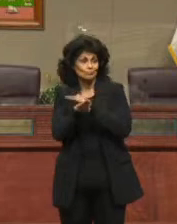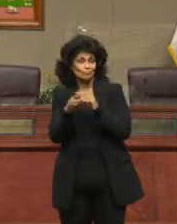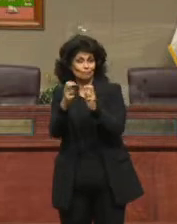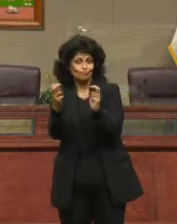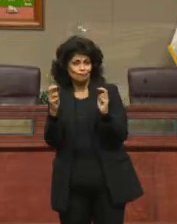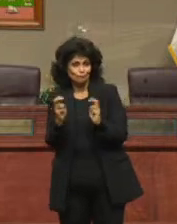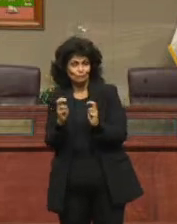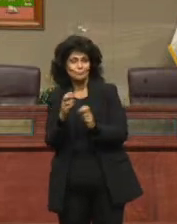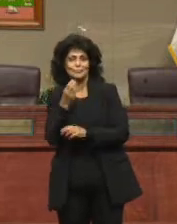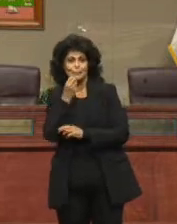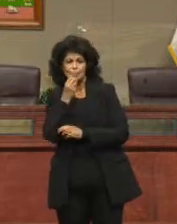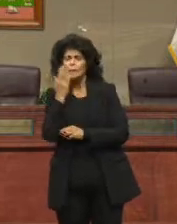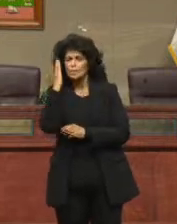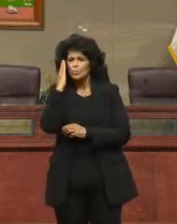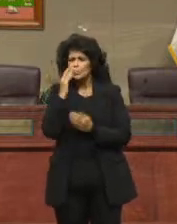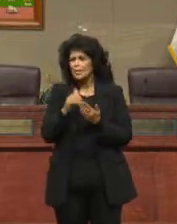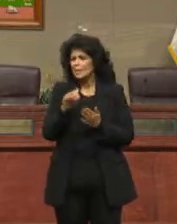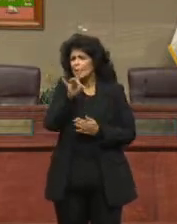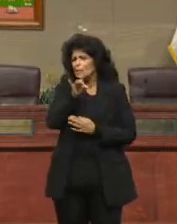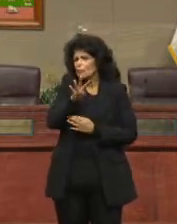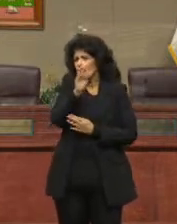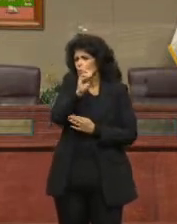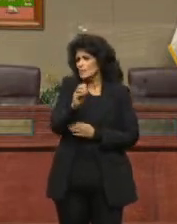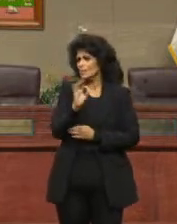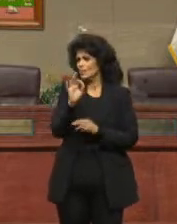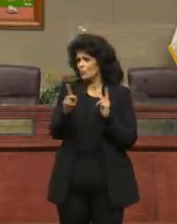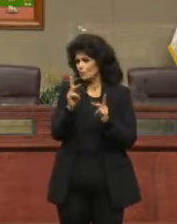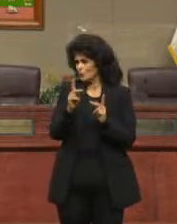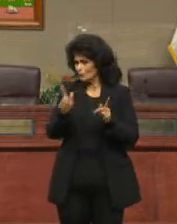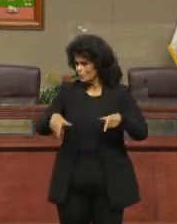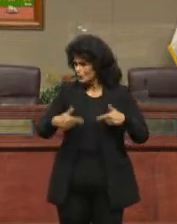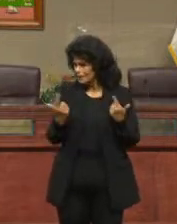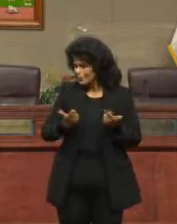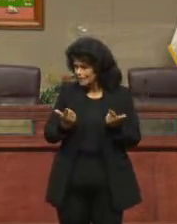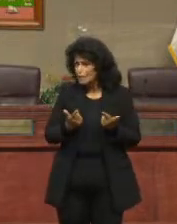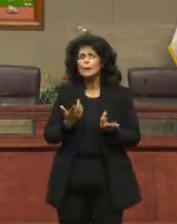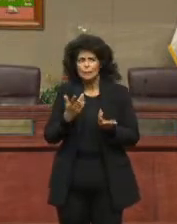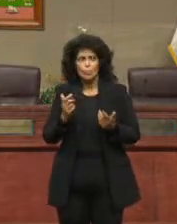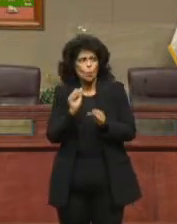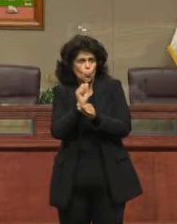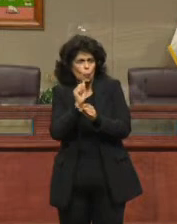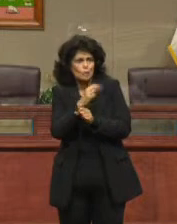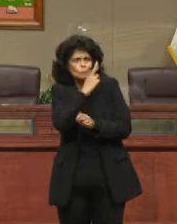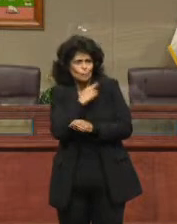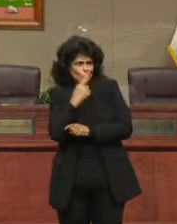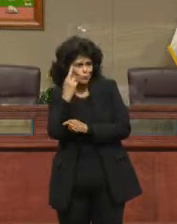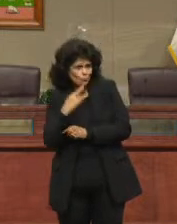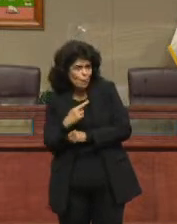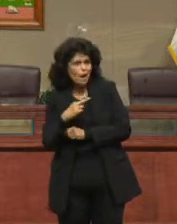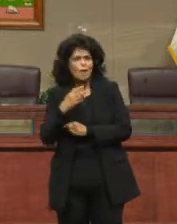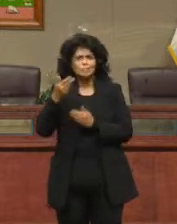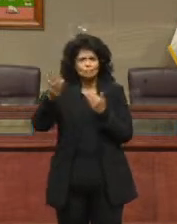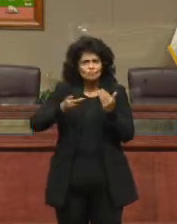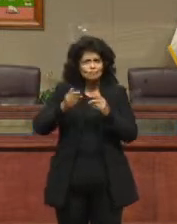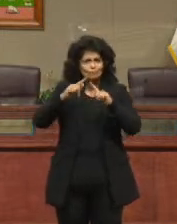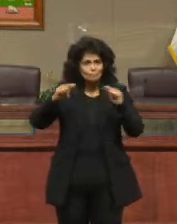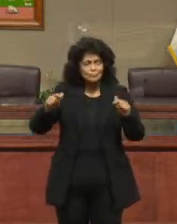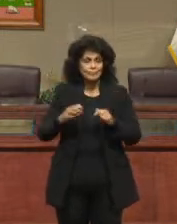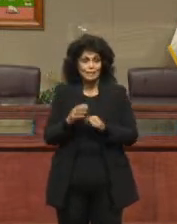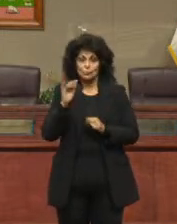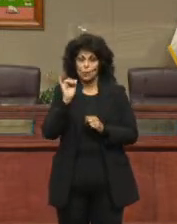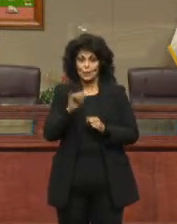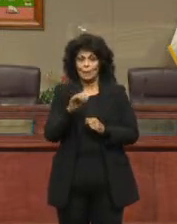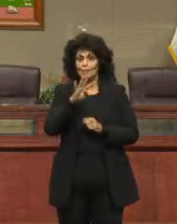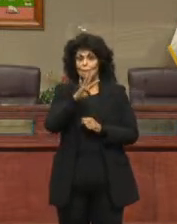hospitality industry in Central Florida. 407 Day is the one day a year that Orange County residents can sit down at